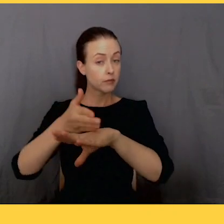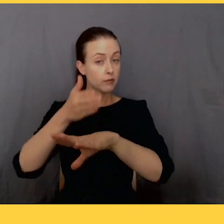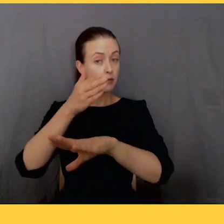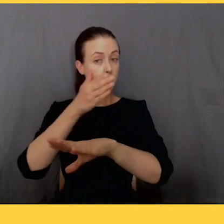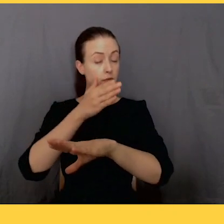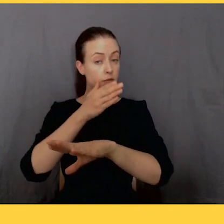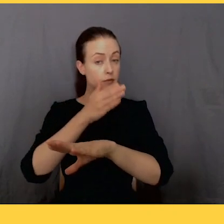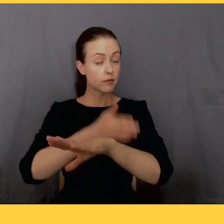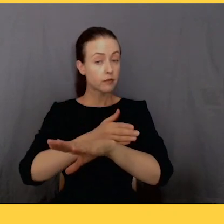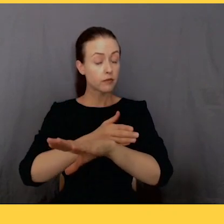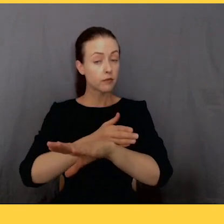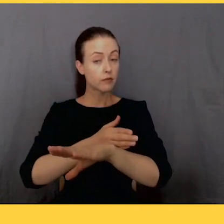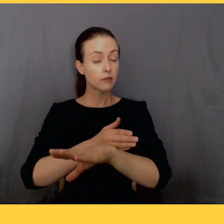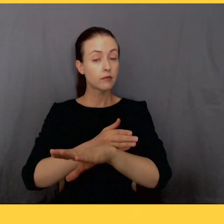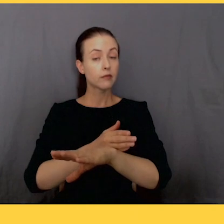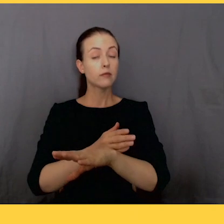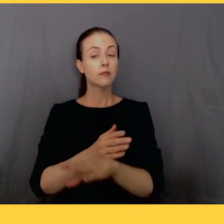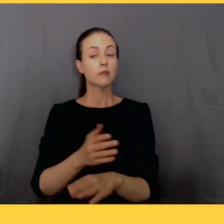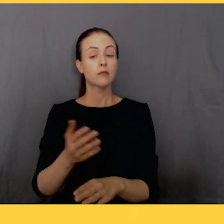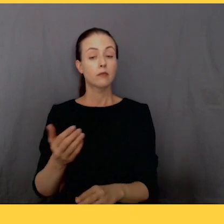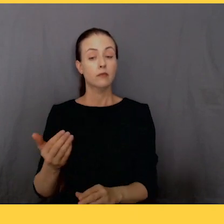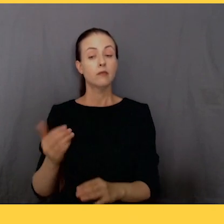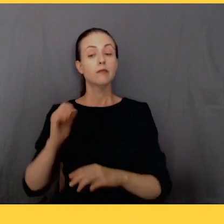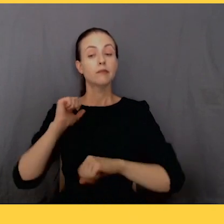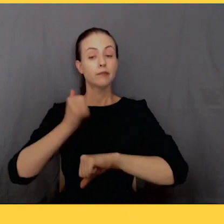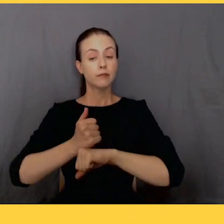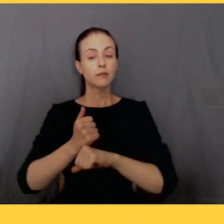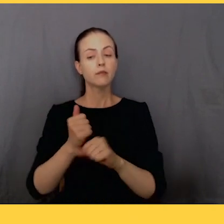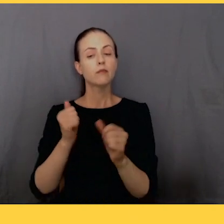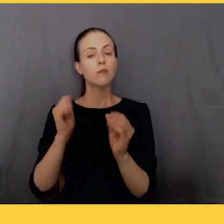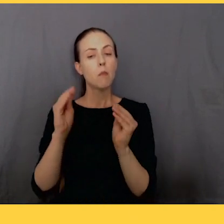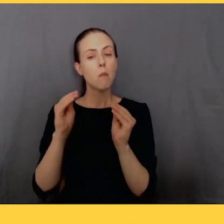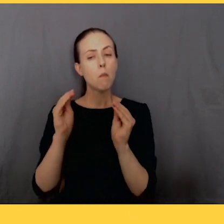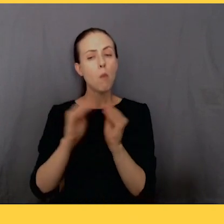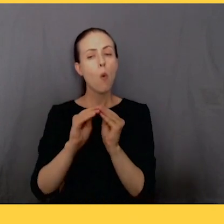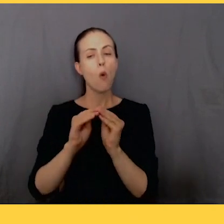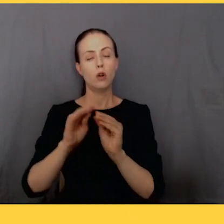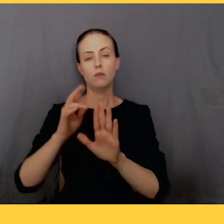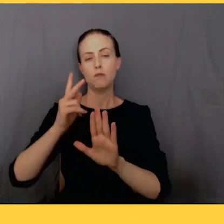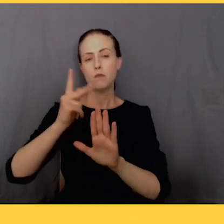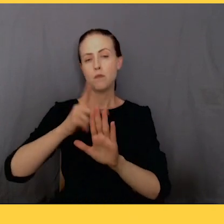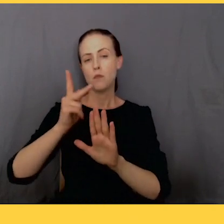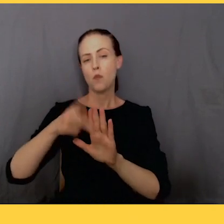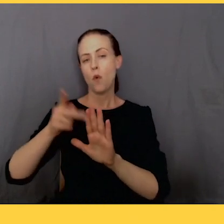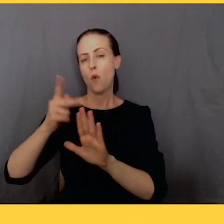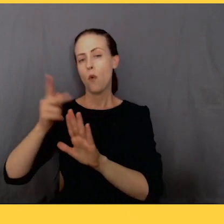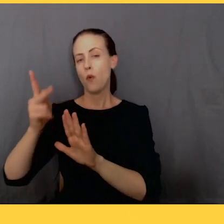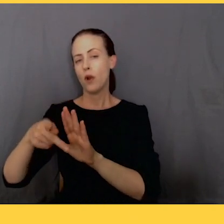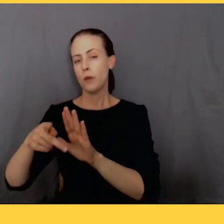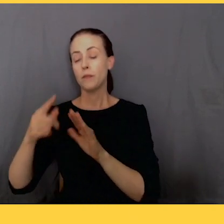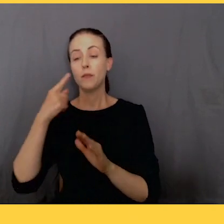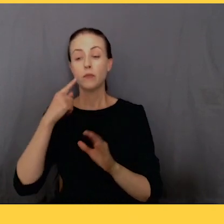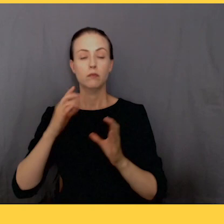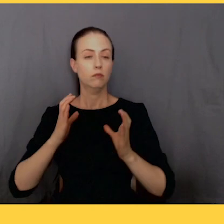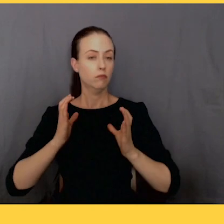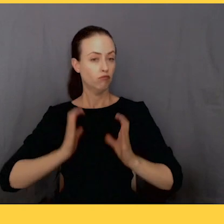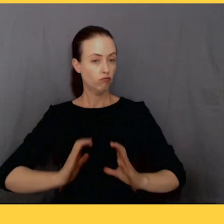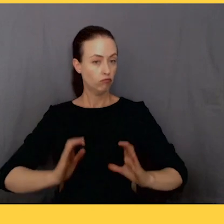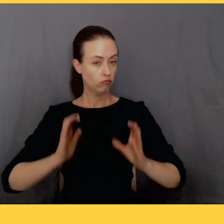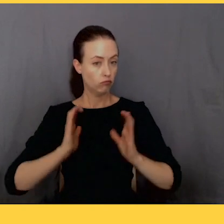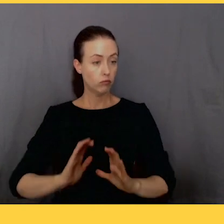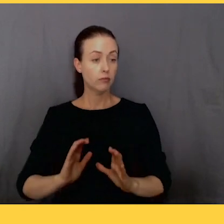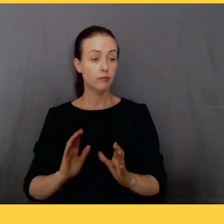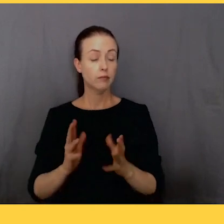to ensure that we had additional programs for our customers. These programs were to try to mitigate some of